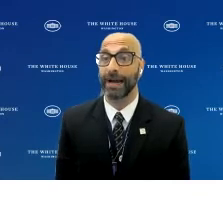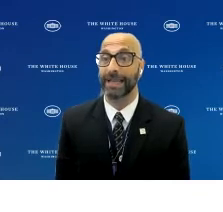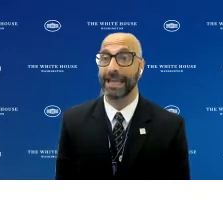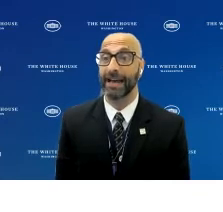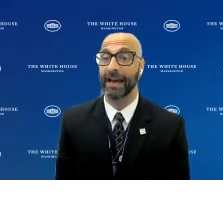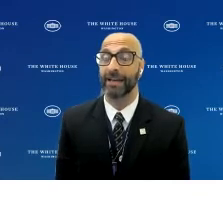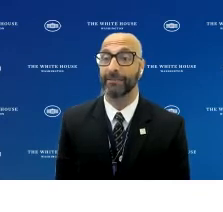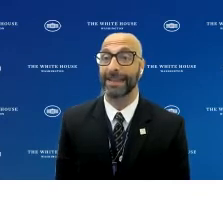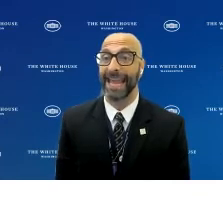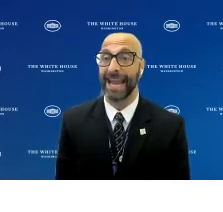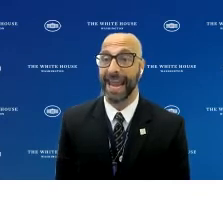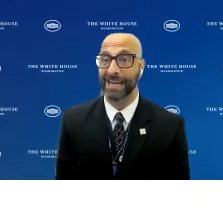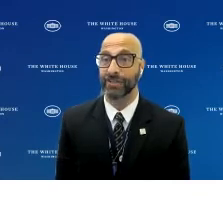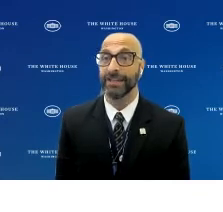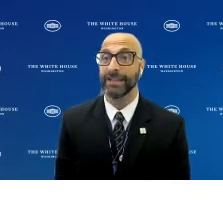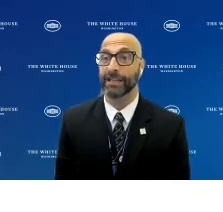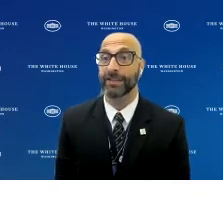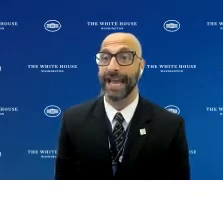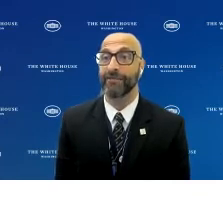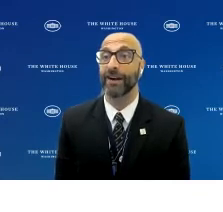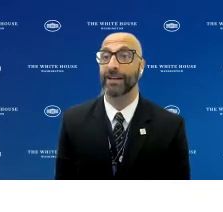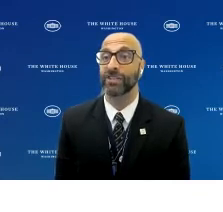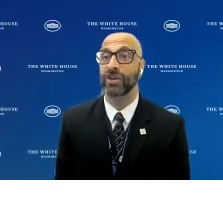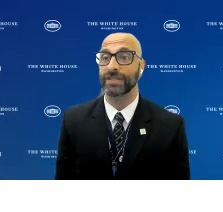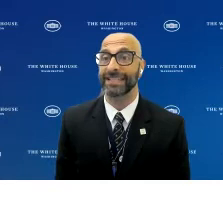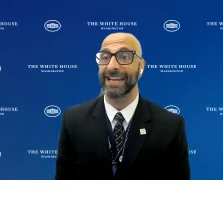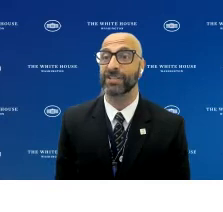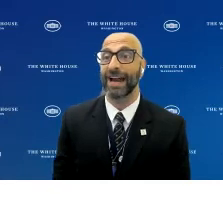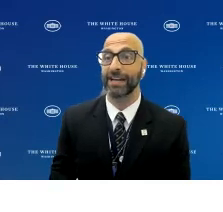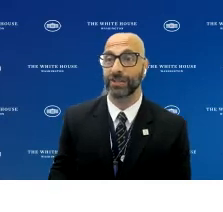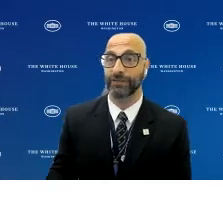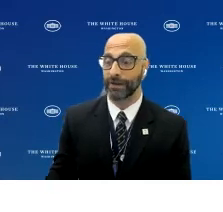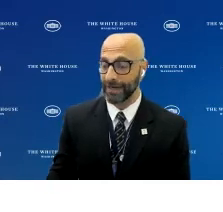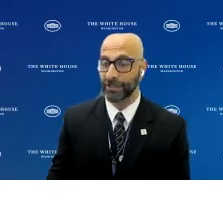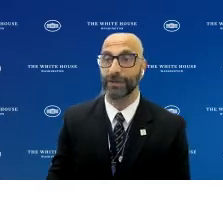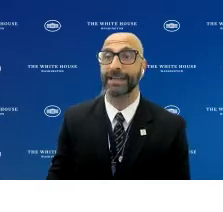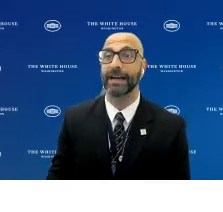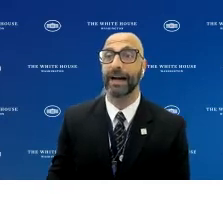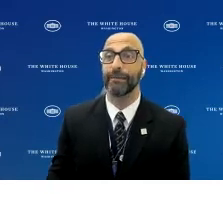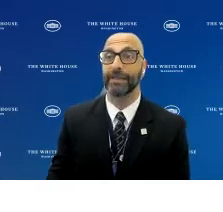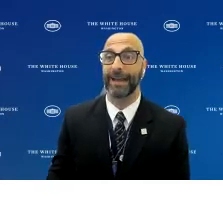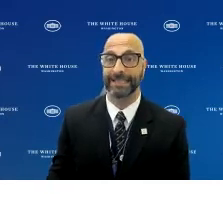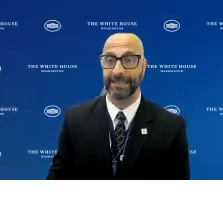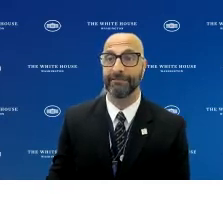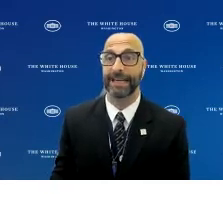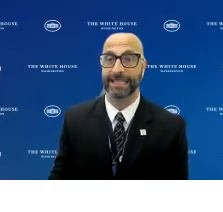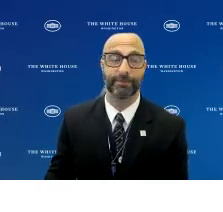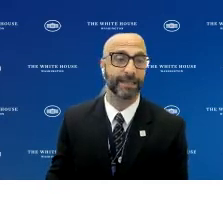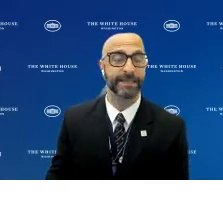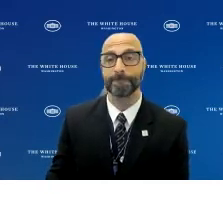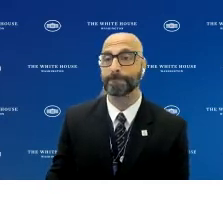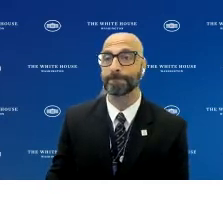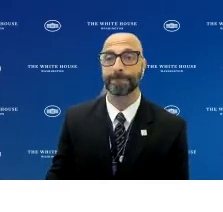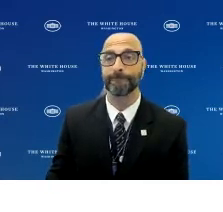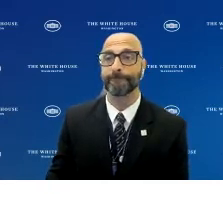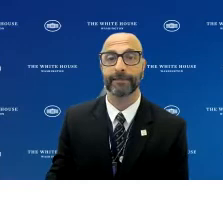also launched by the NIH that looks at various doses and strategies for administering the vaccine. Next